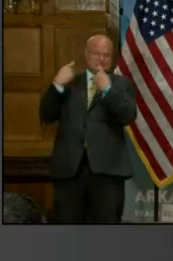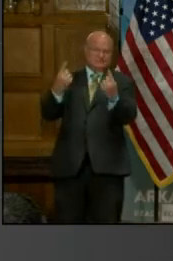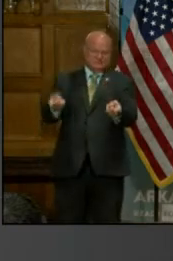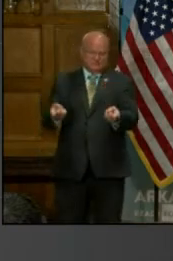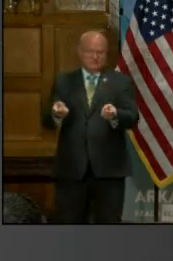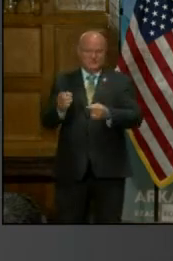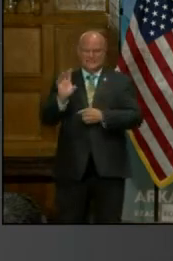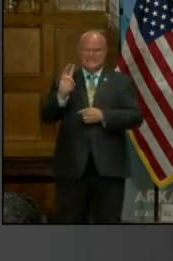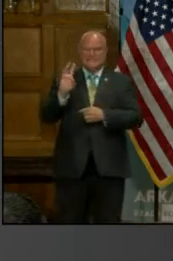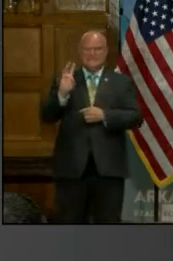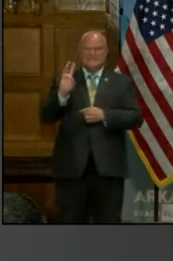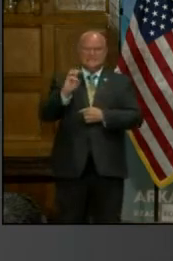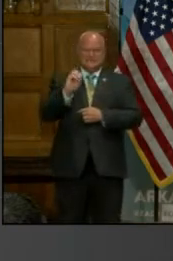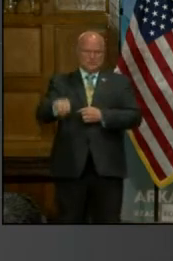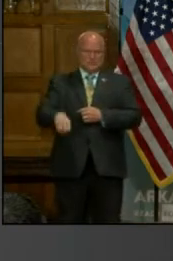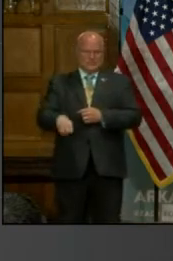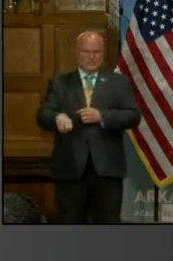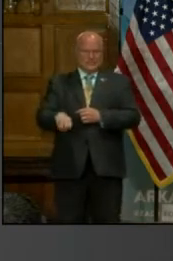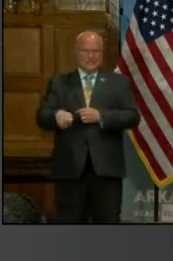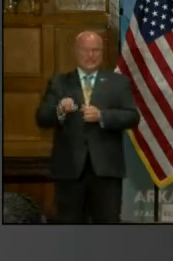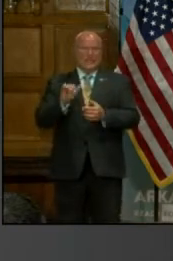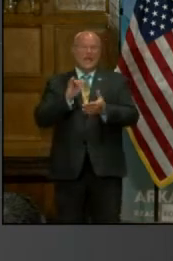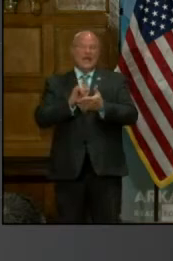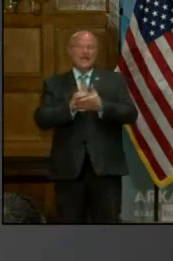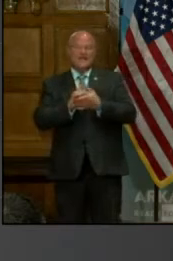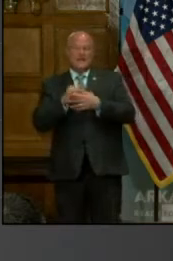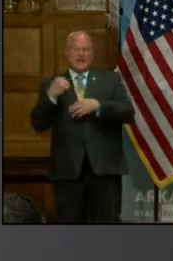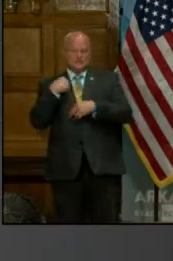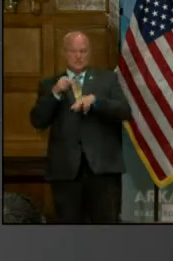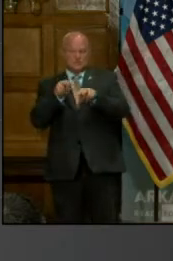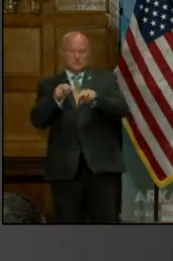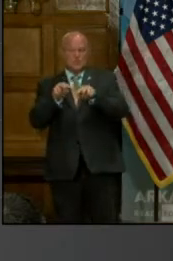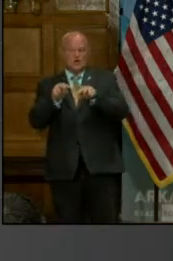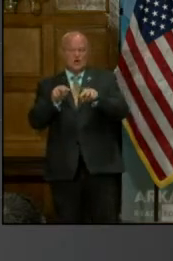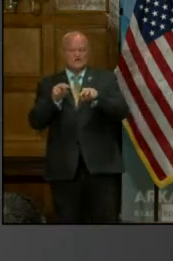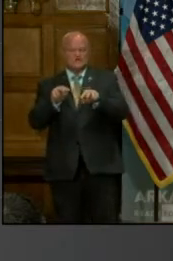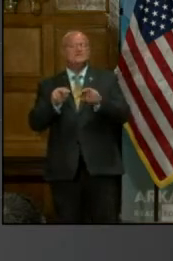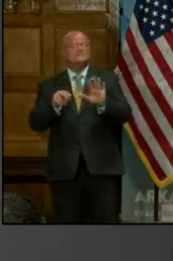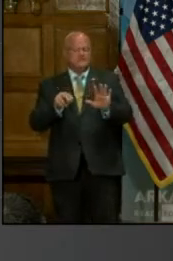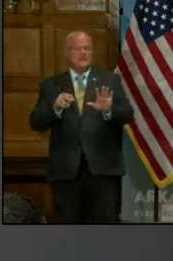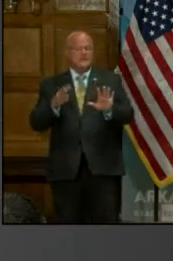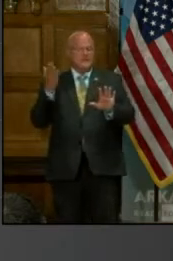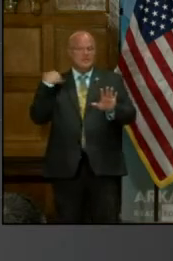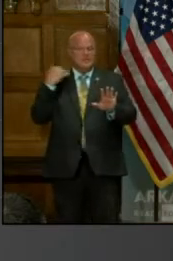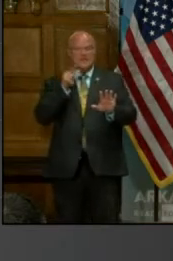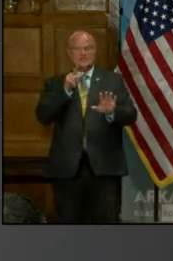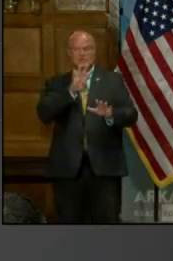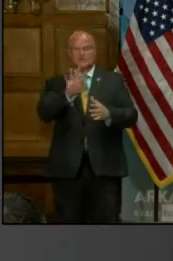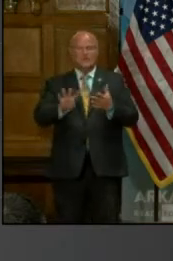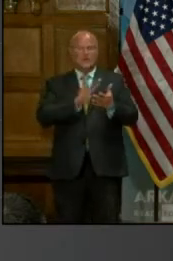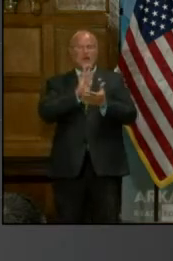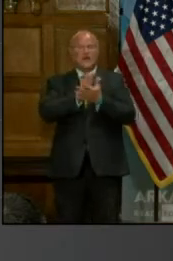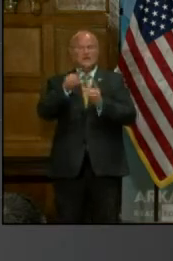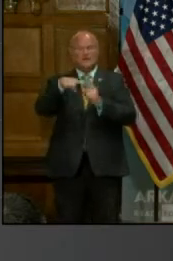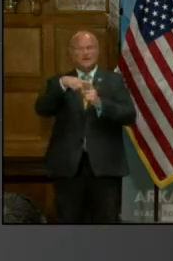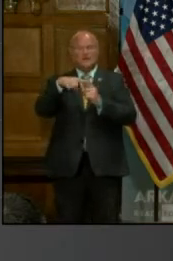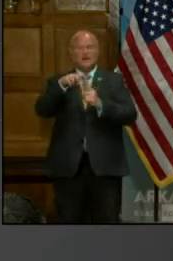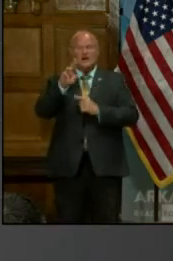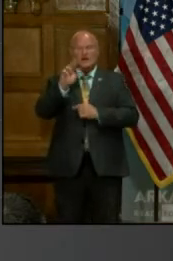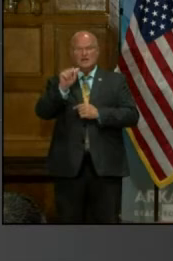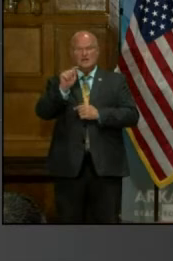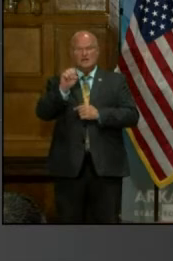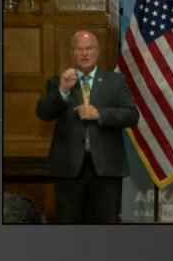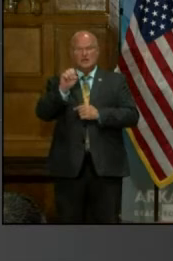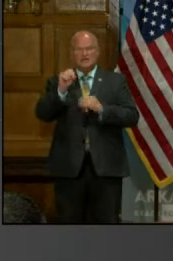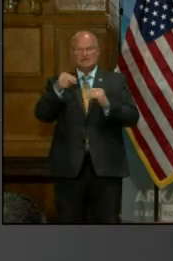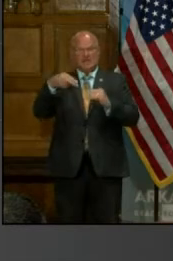is 6%. And that's what we're watching here. And of course, the last 24 hours, the positivity rate